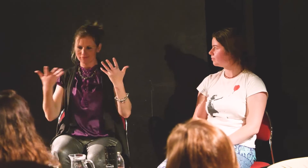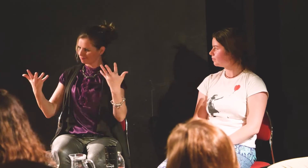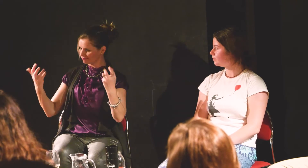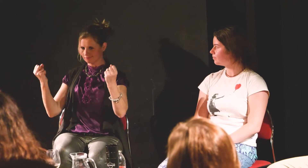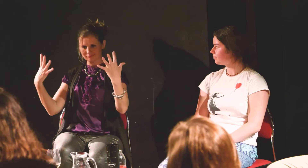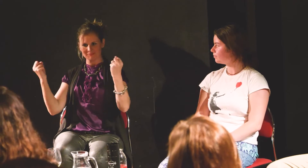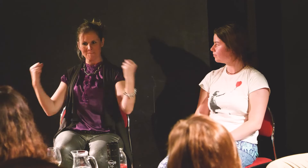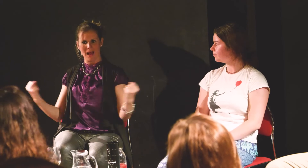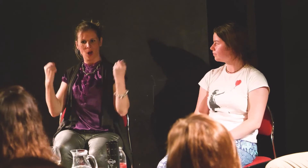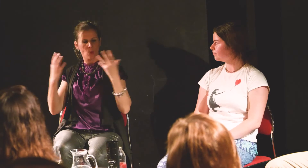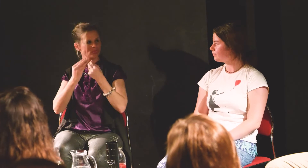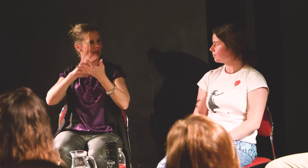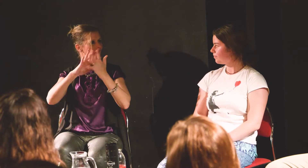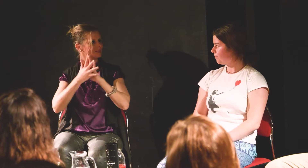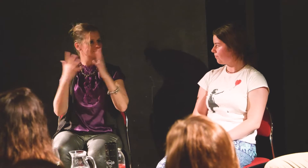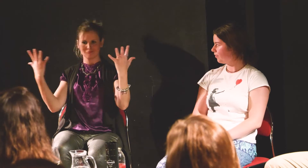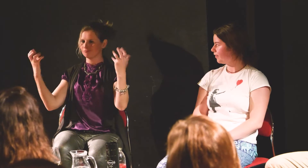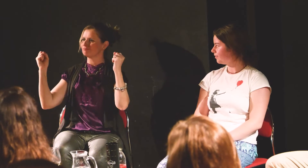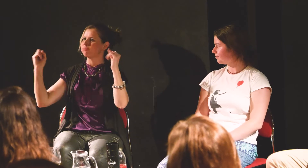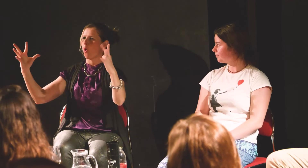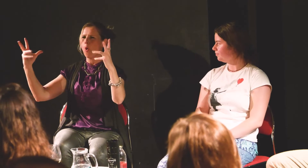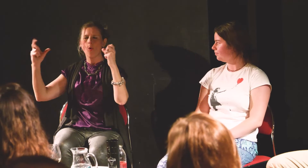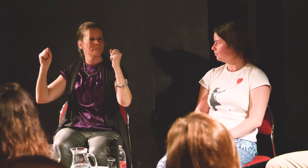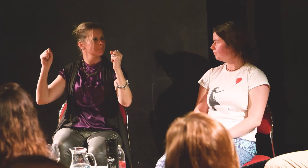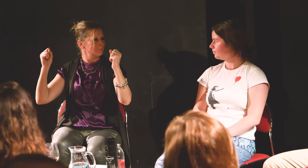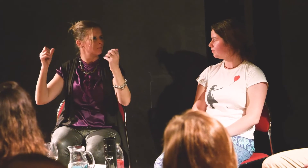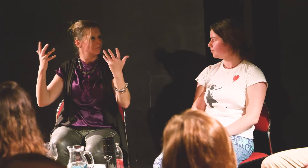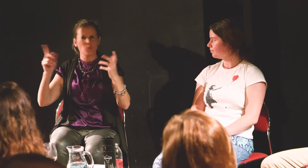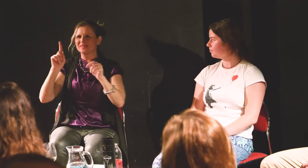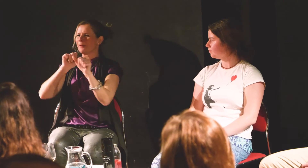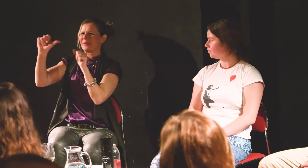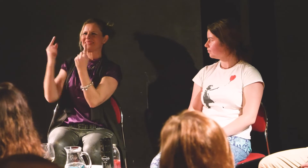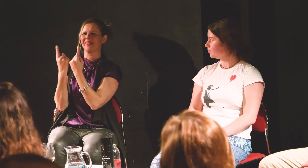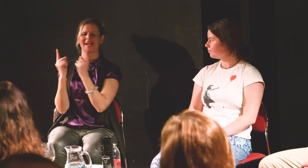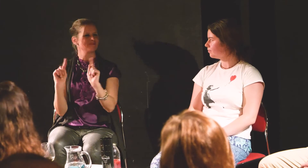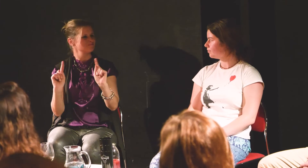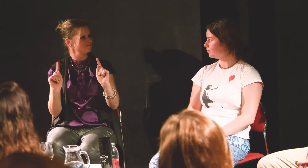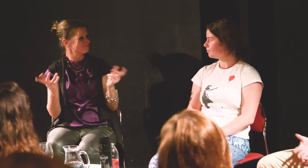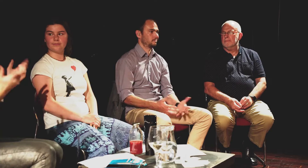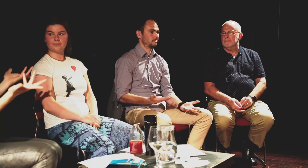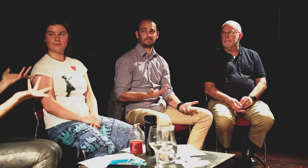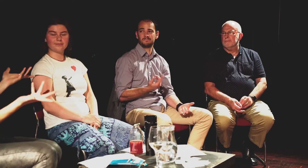so for being deaf or a sign language user, power to the hands, I say. So what's the best thing?